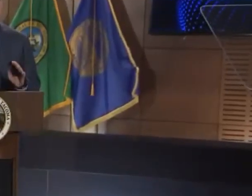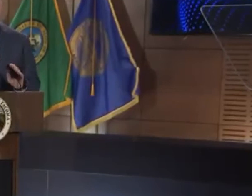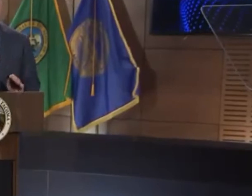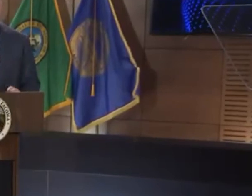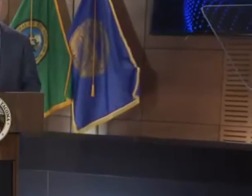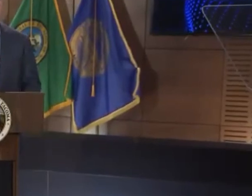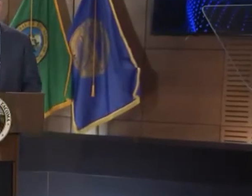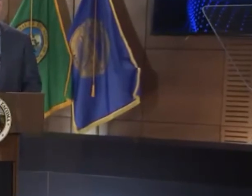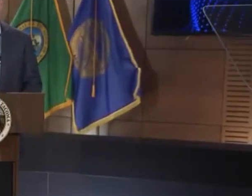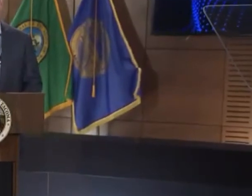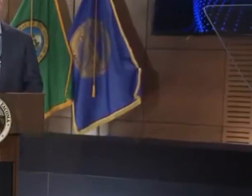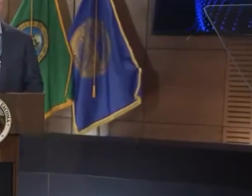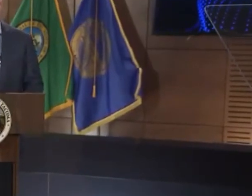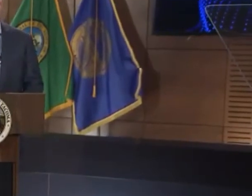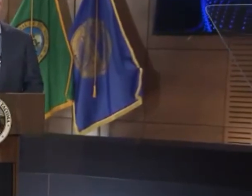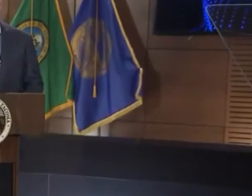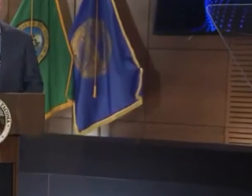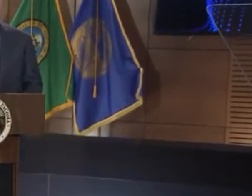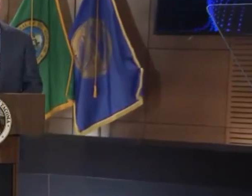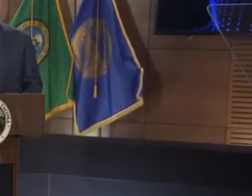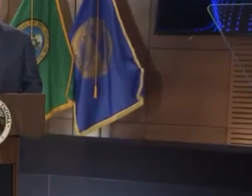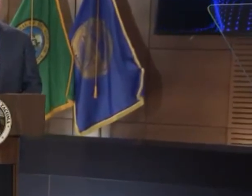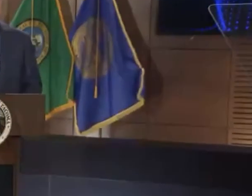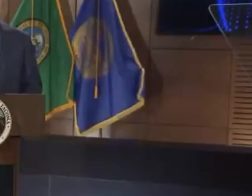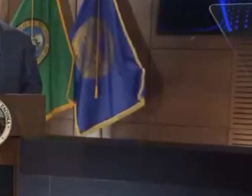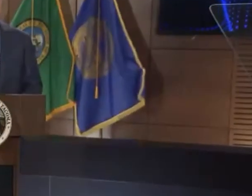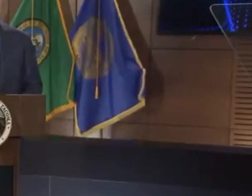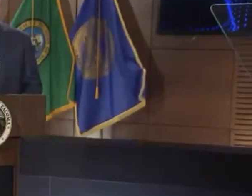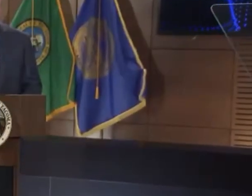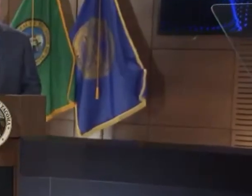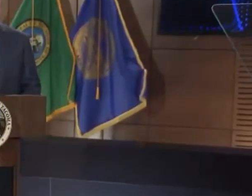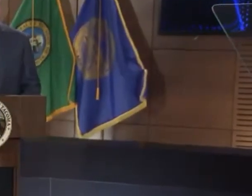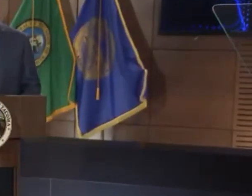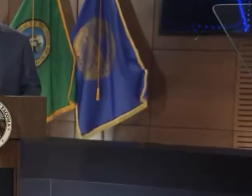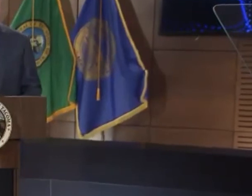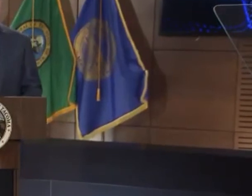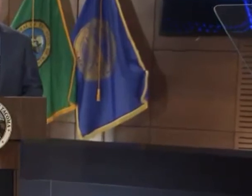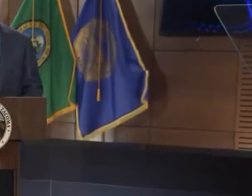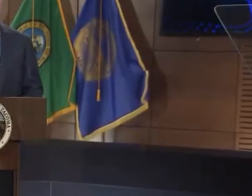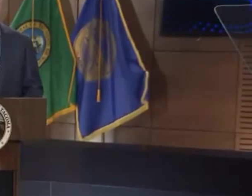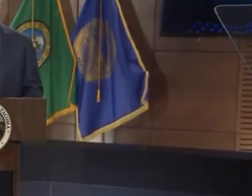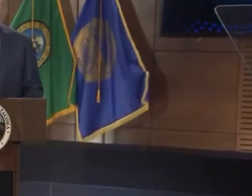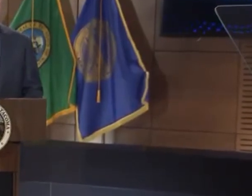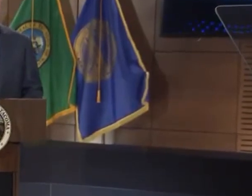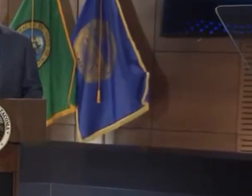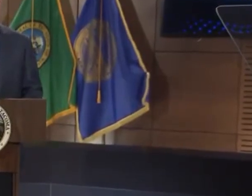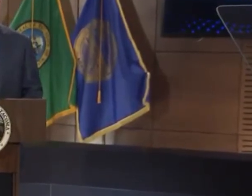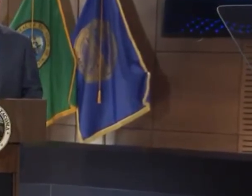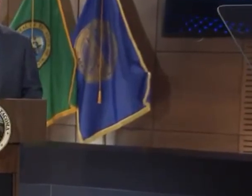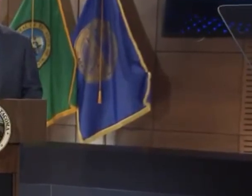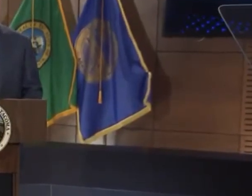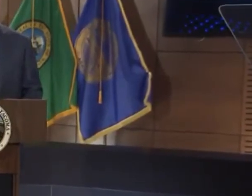continue to move forward. I know we will all leave this evening feeling inspired to be part of making Tacoma